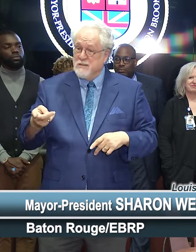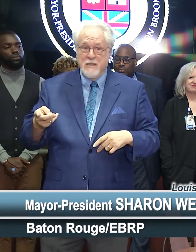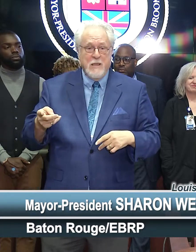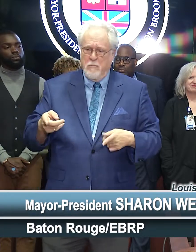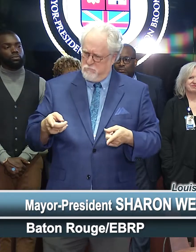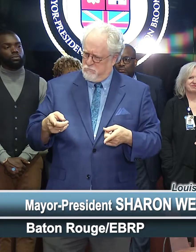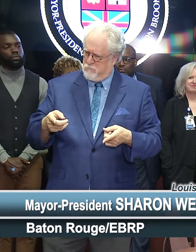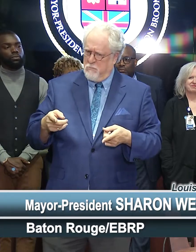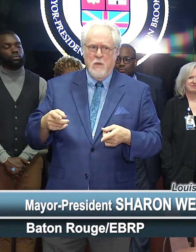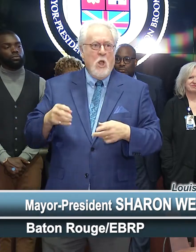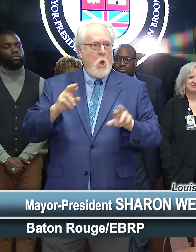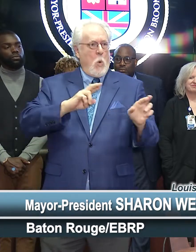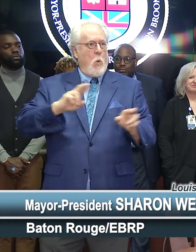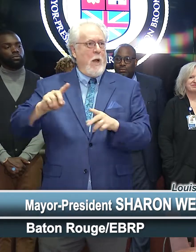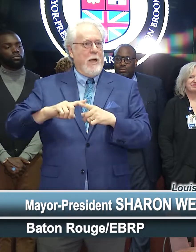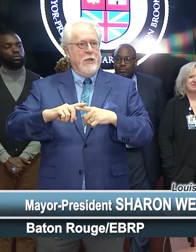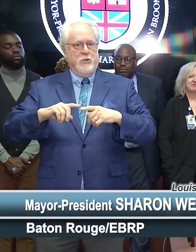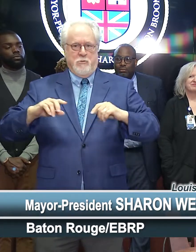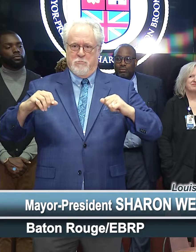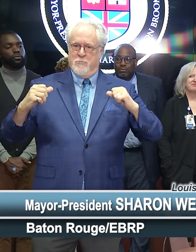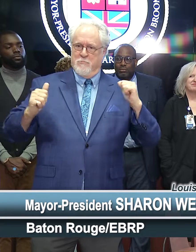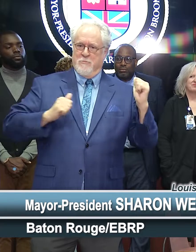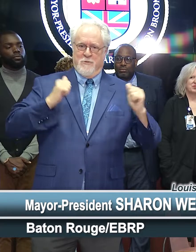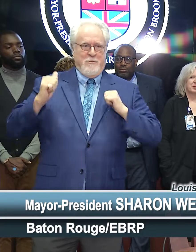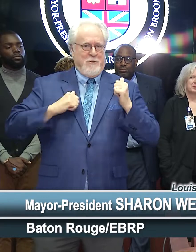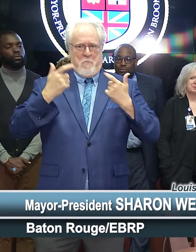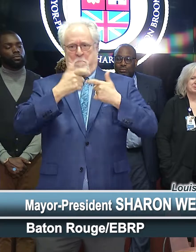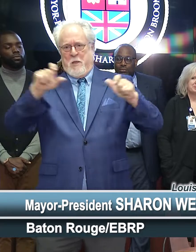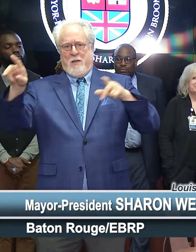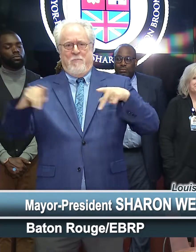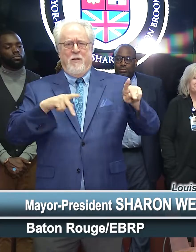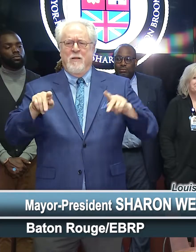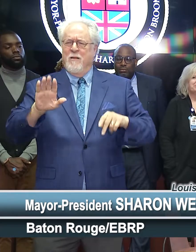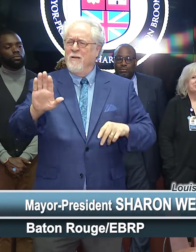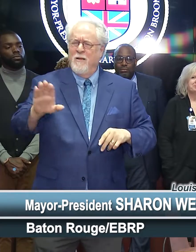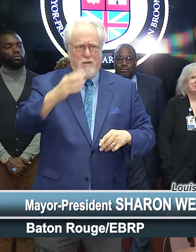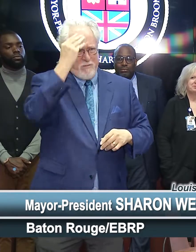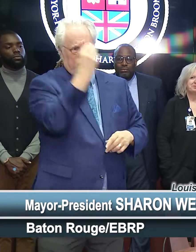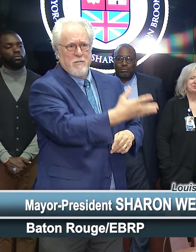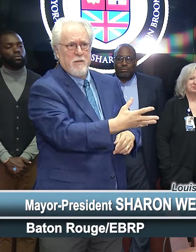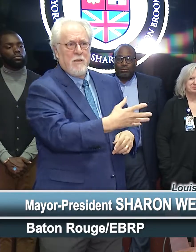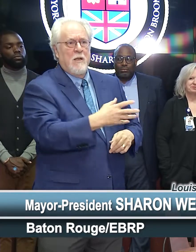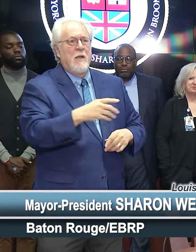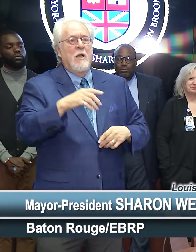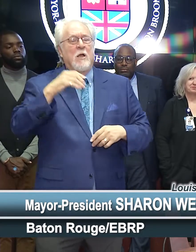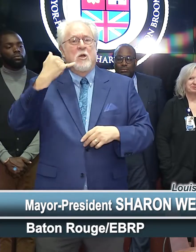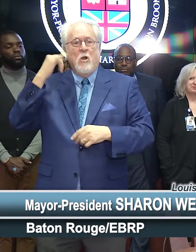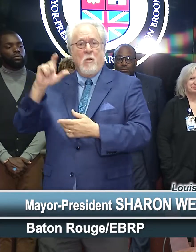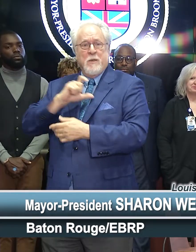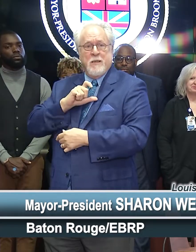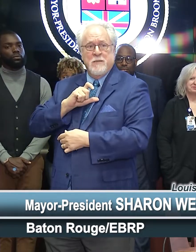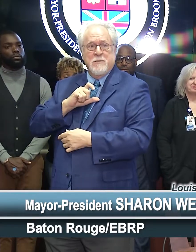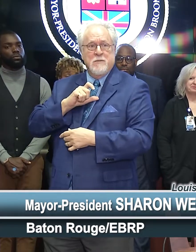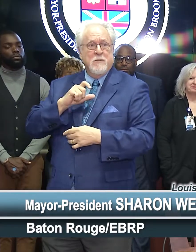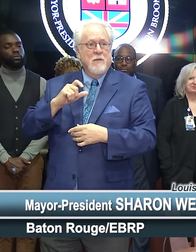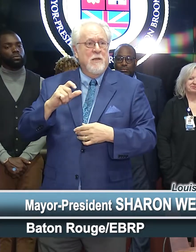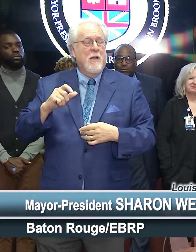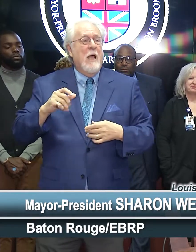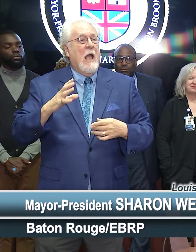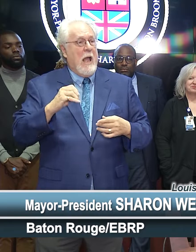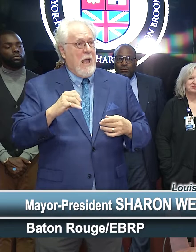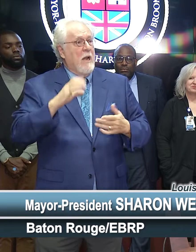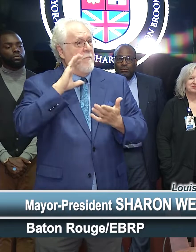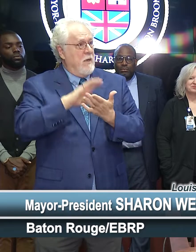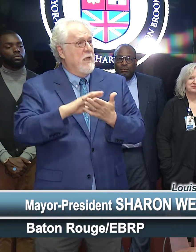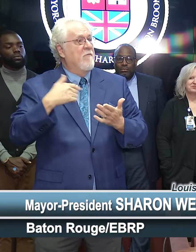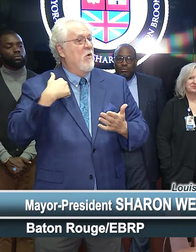that you think is getting ready to emerge with a big party or something, let us know. Let law enforcement know. And I